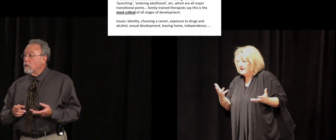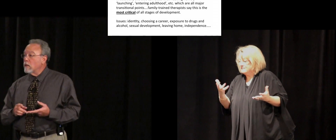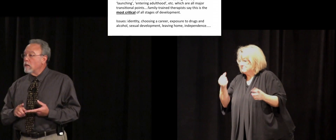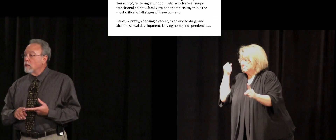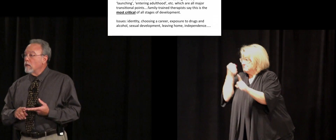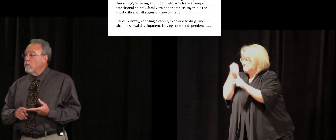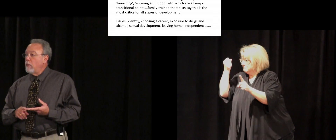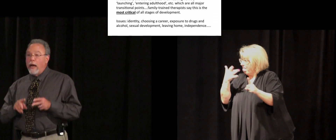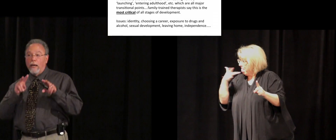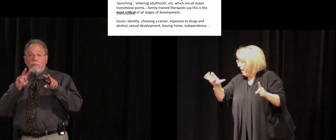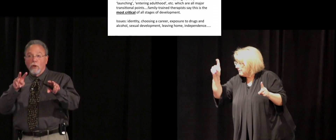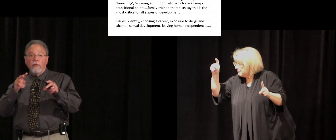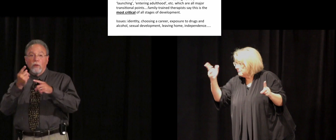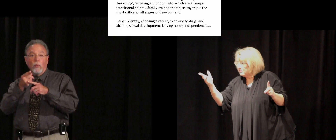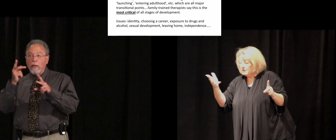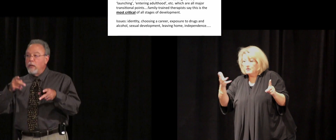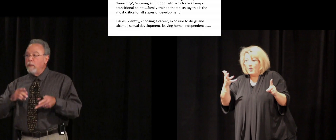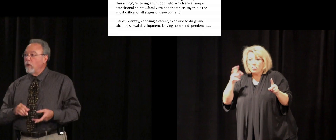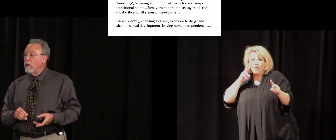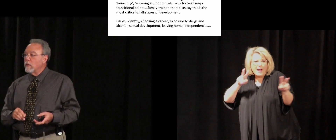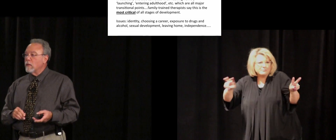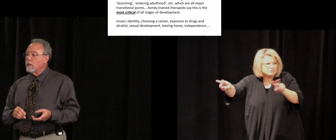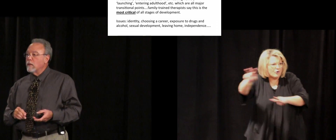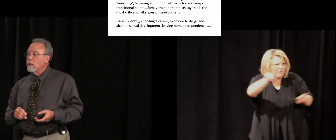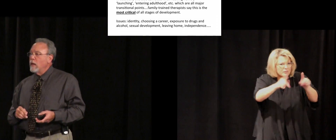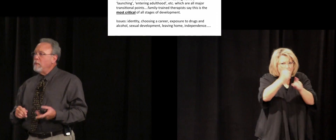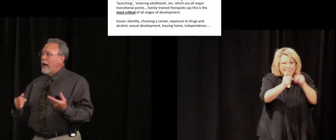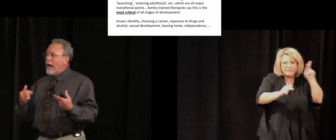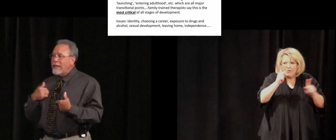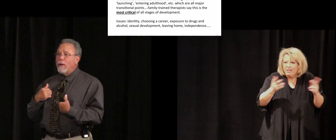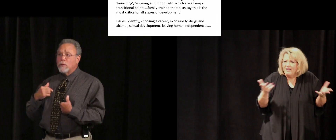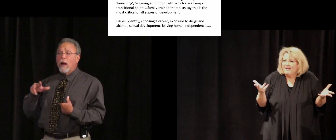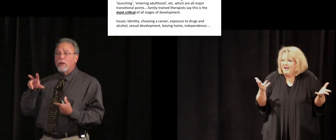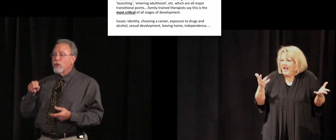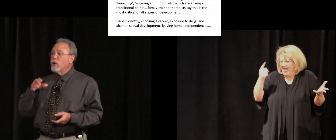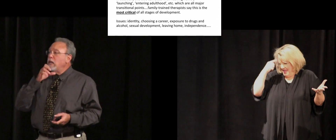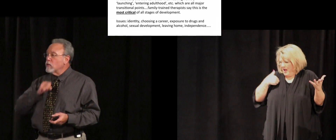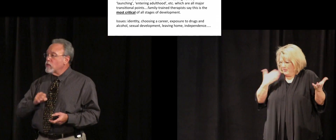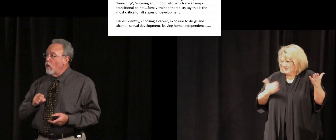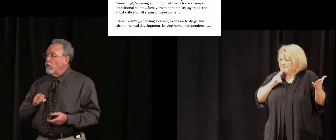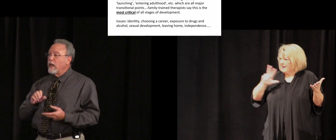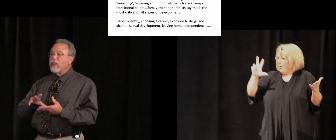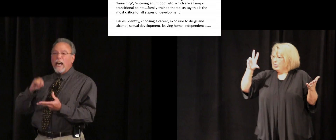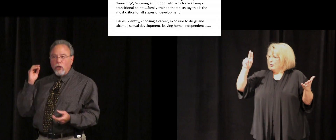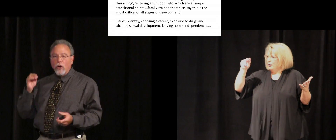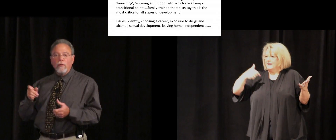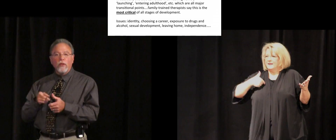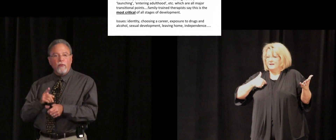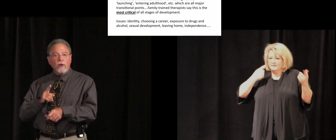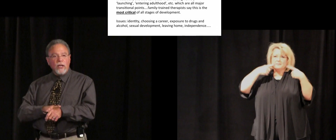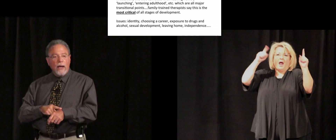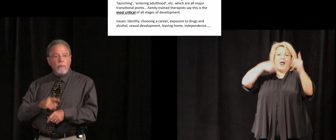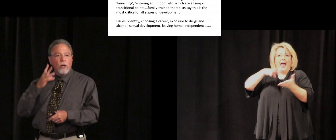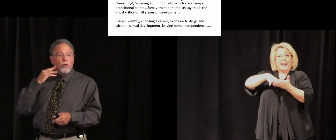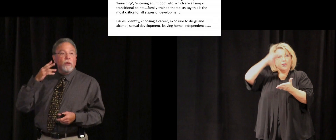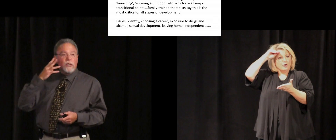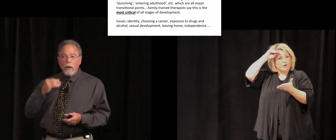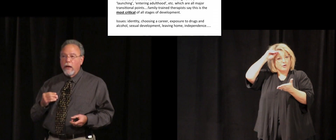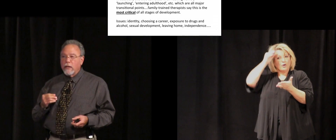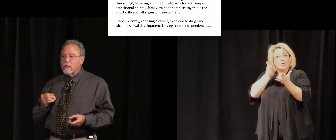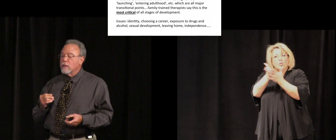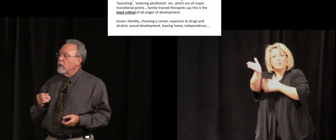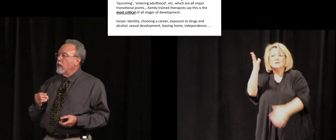home means I'm doing something wrong. All they've done for me my whole life, and I'm going to leave? Inside, and